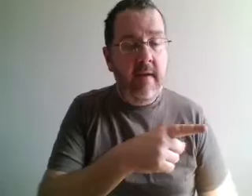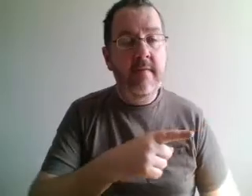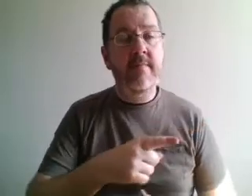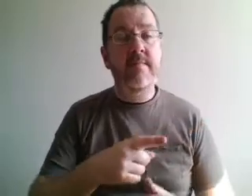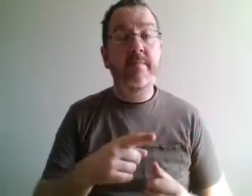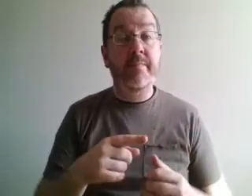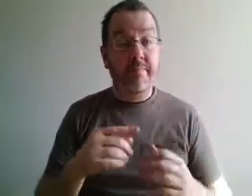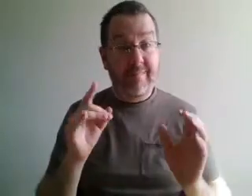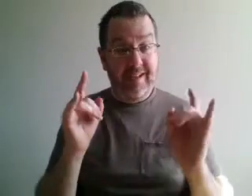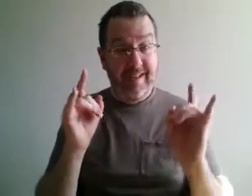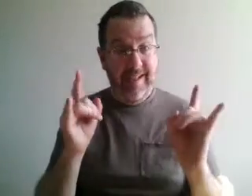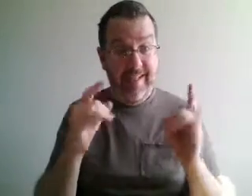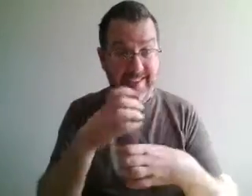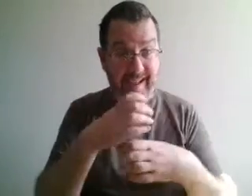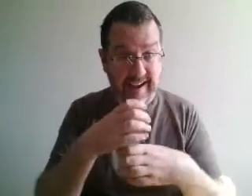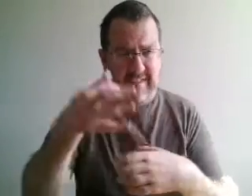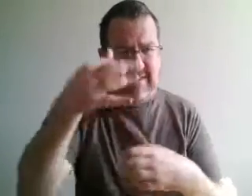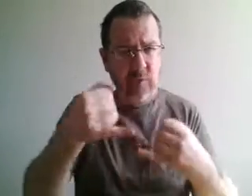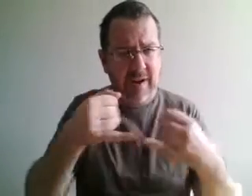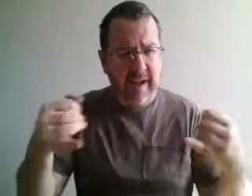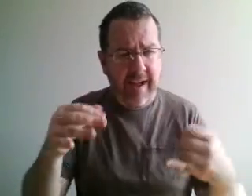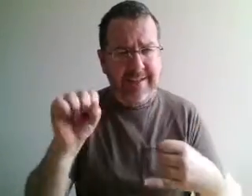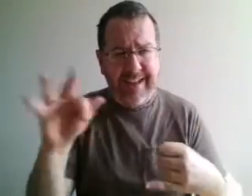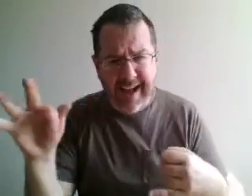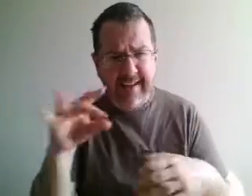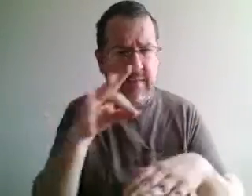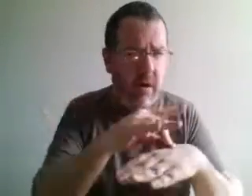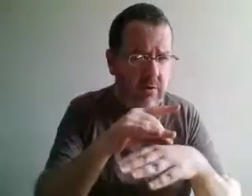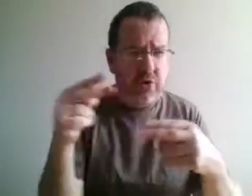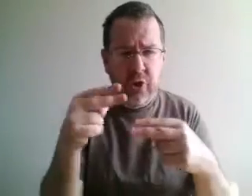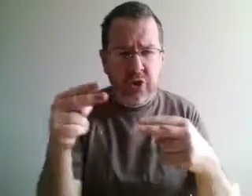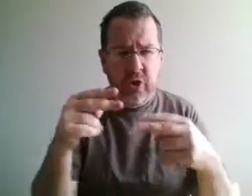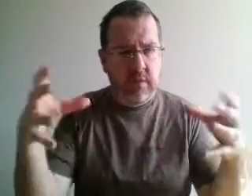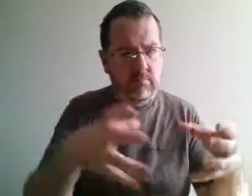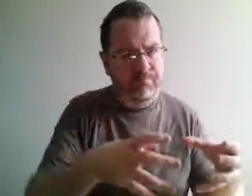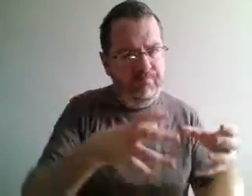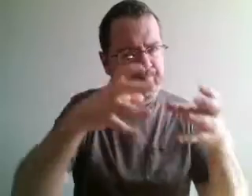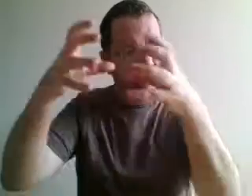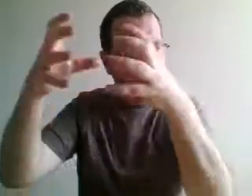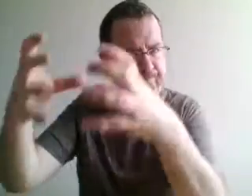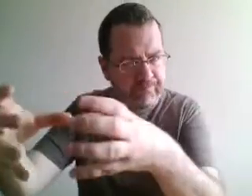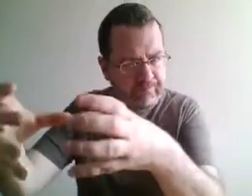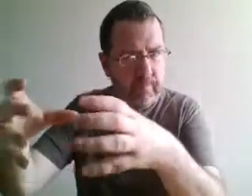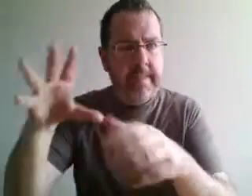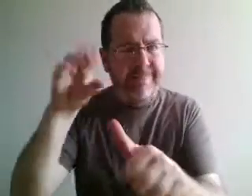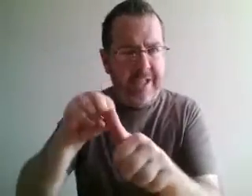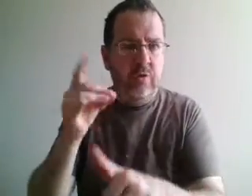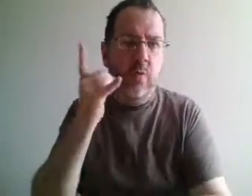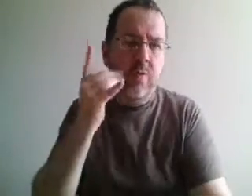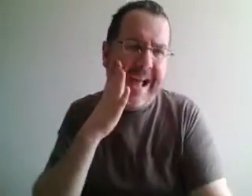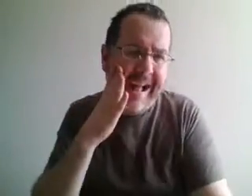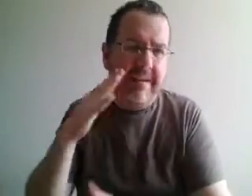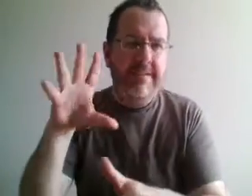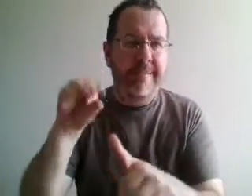healthcare, the frontline staff into hostels and hotels so that they were all cohorted